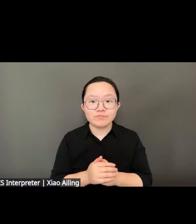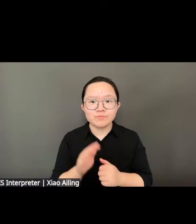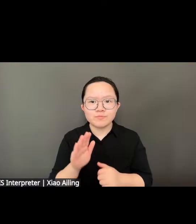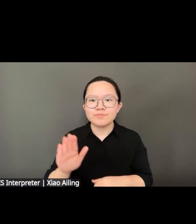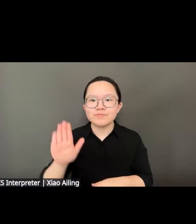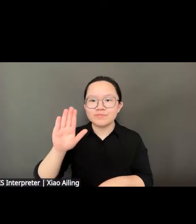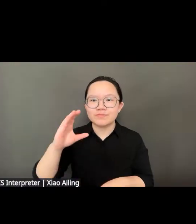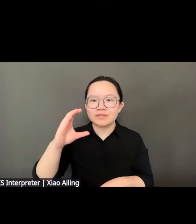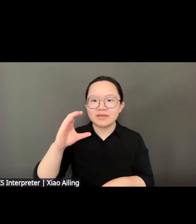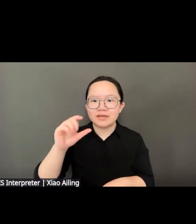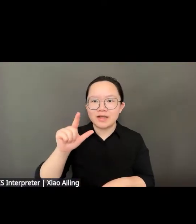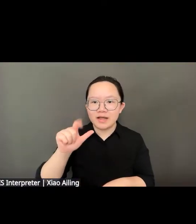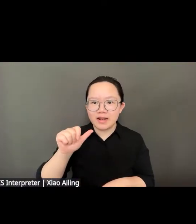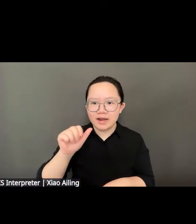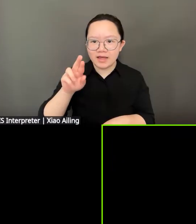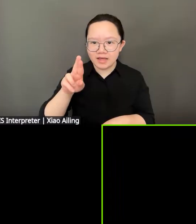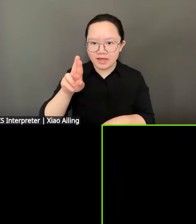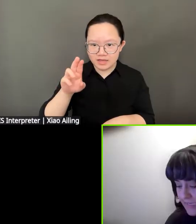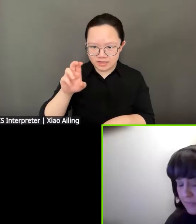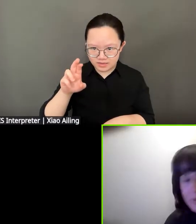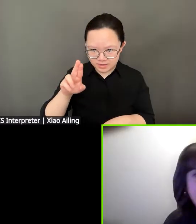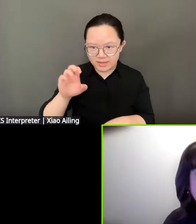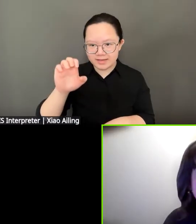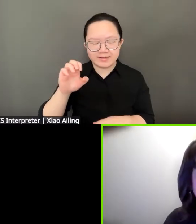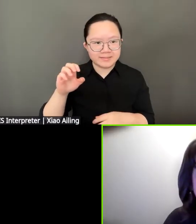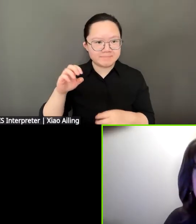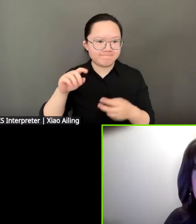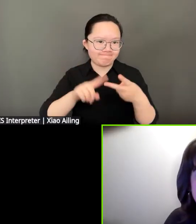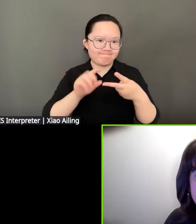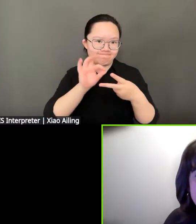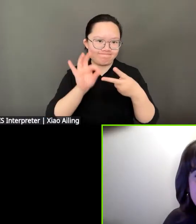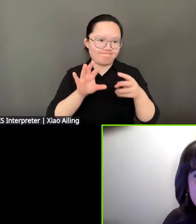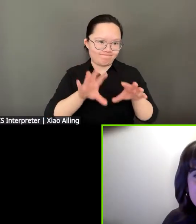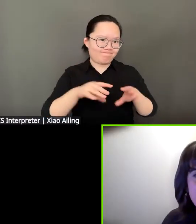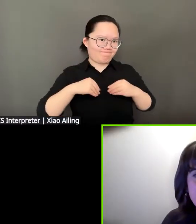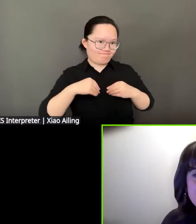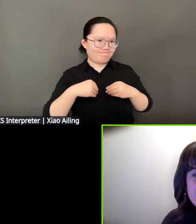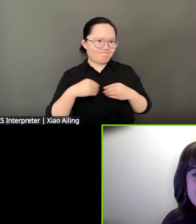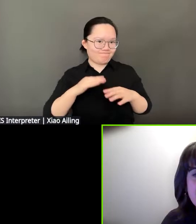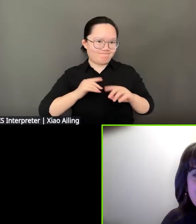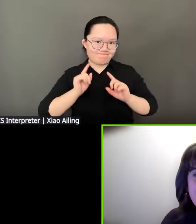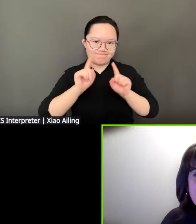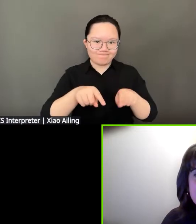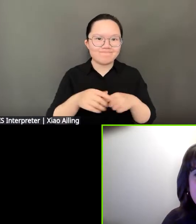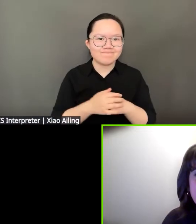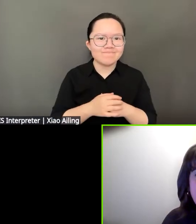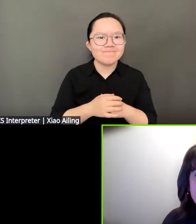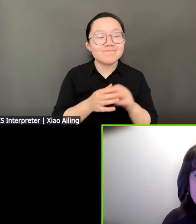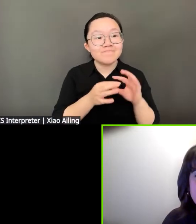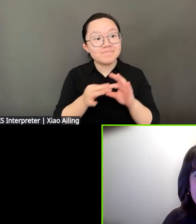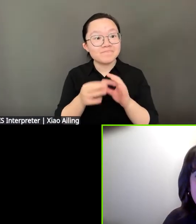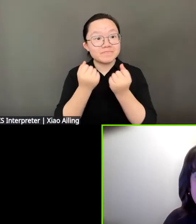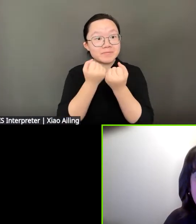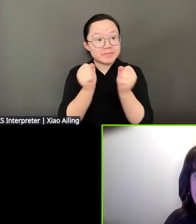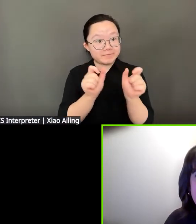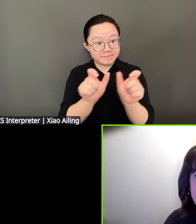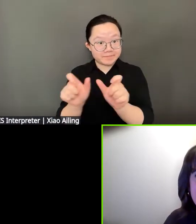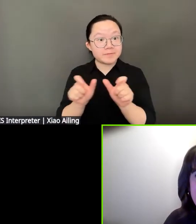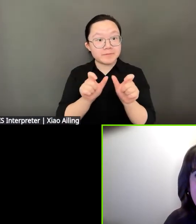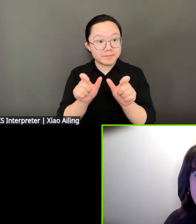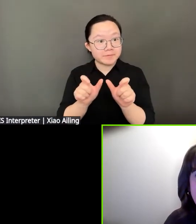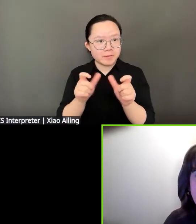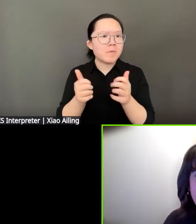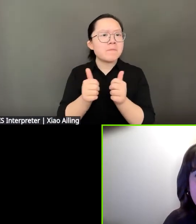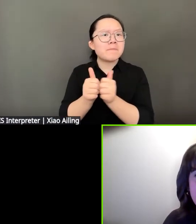talking about safeguarding partnerships with governments and in schools. So I would just like to